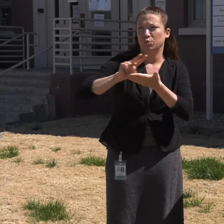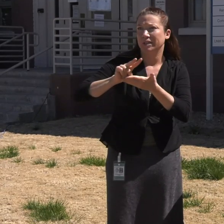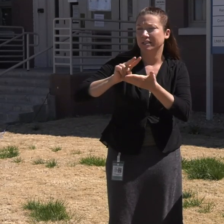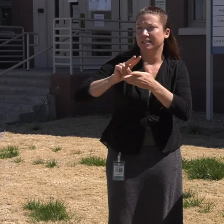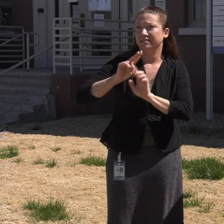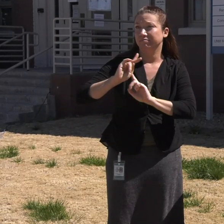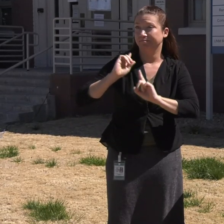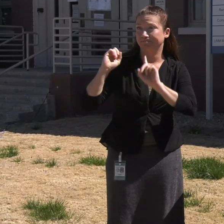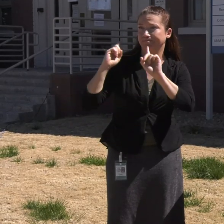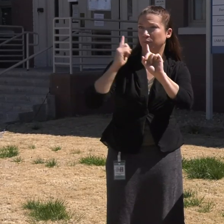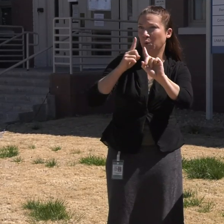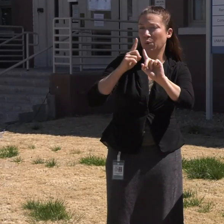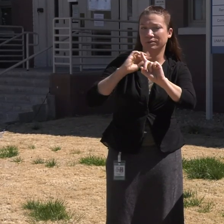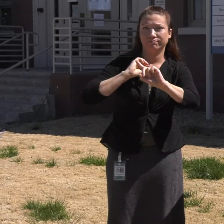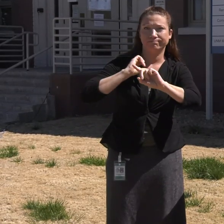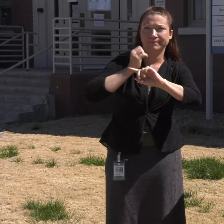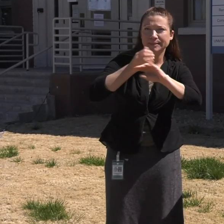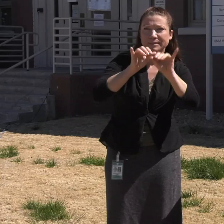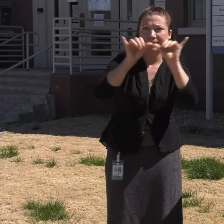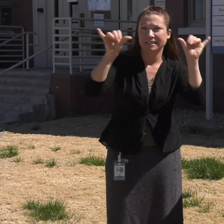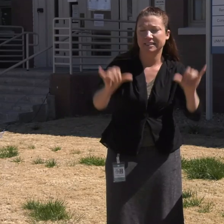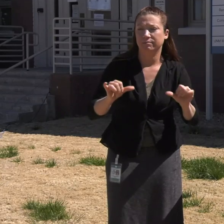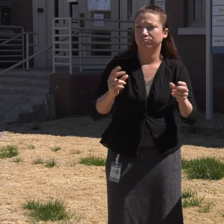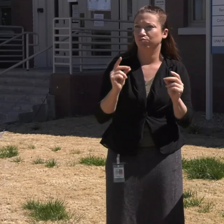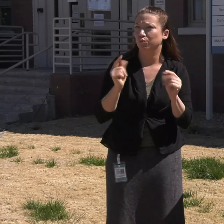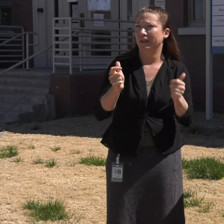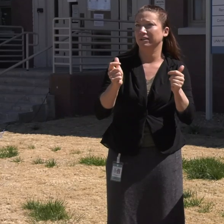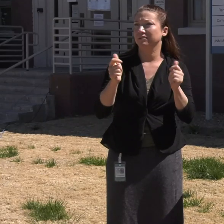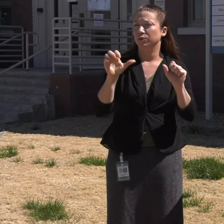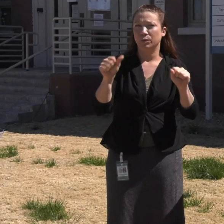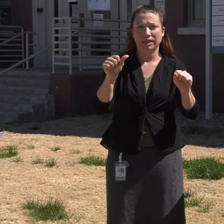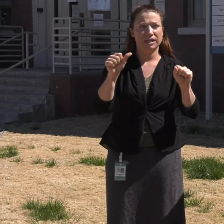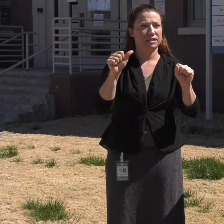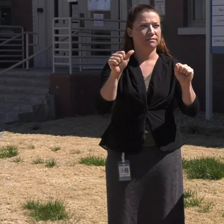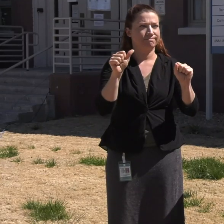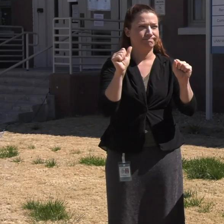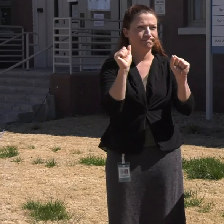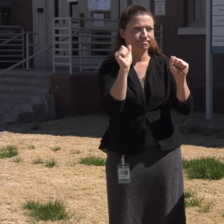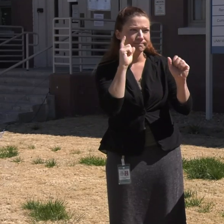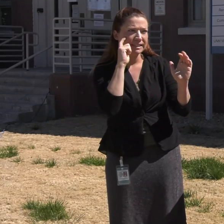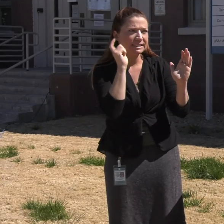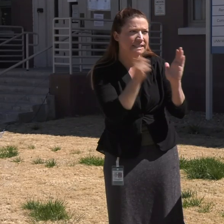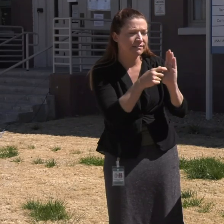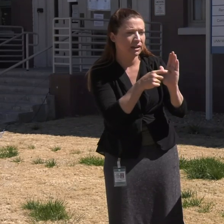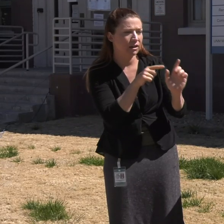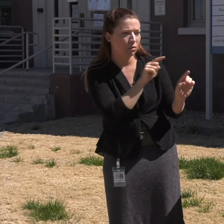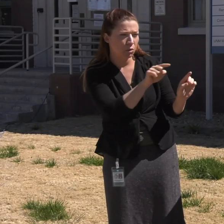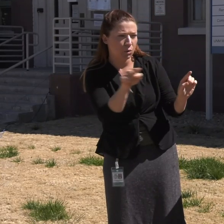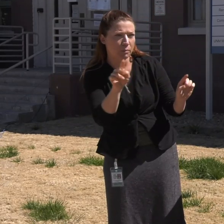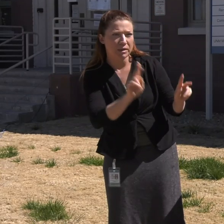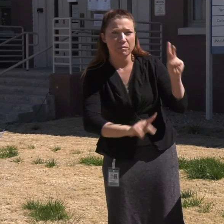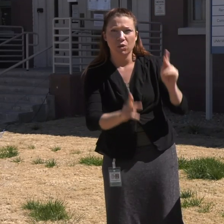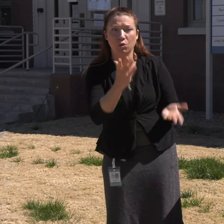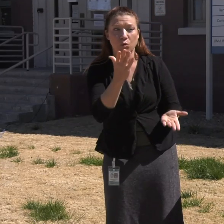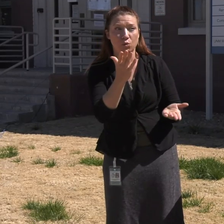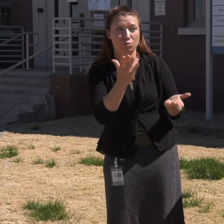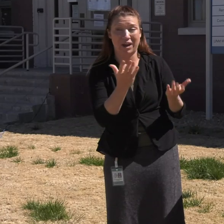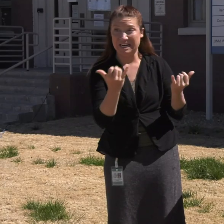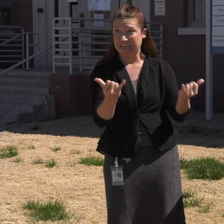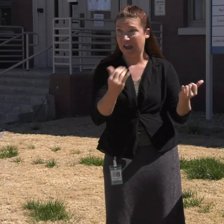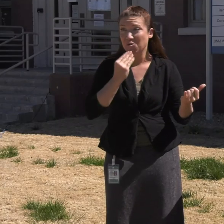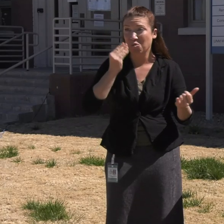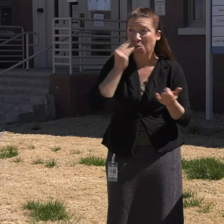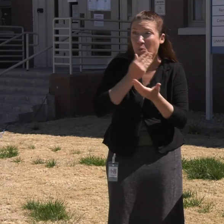system to make sure that we can identify folks that might have COVID-19 who are